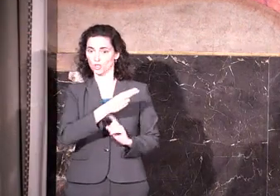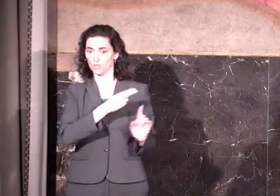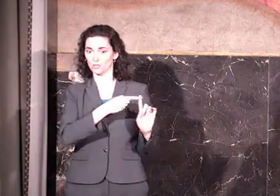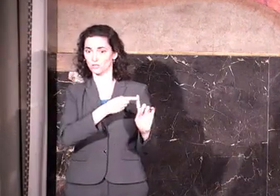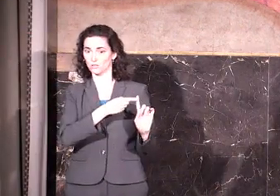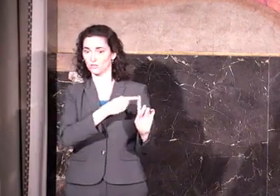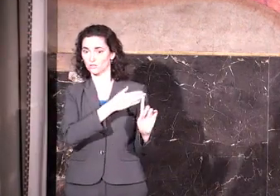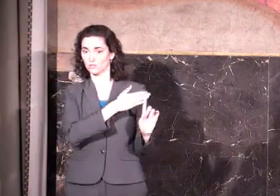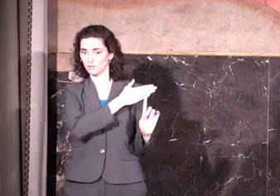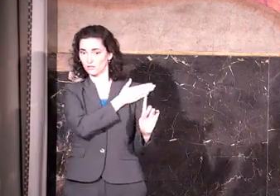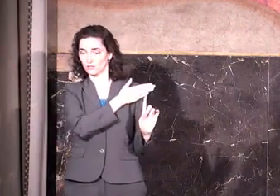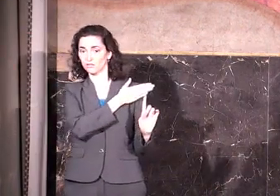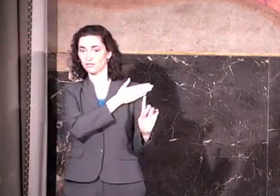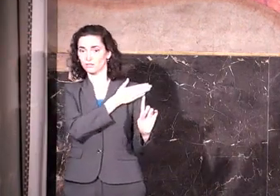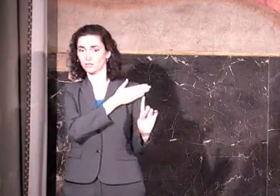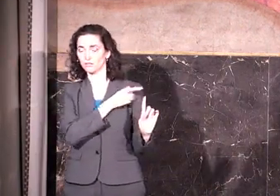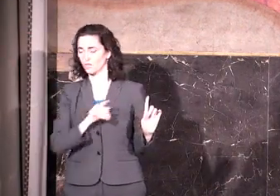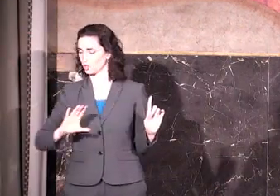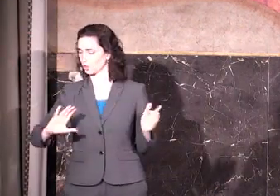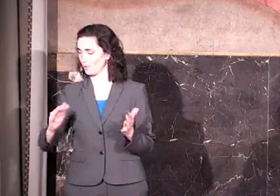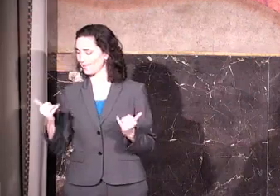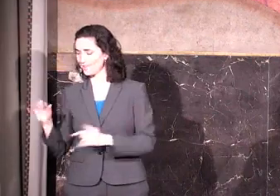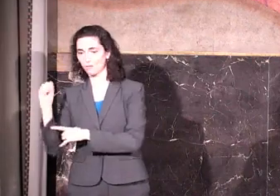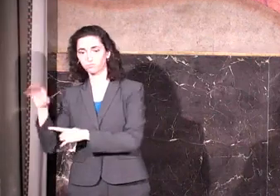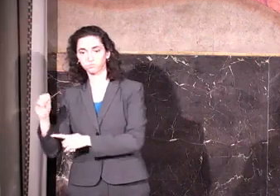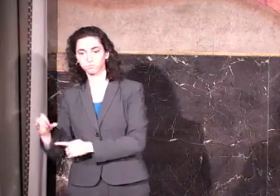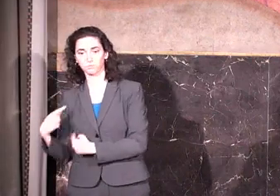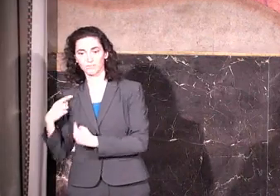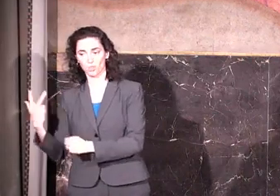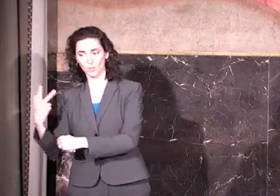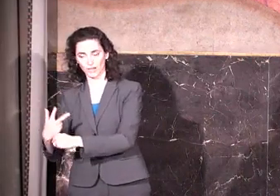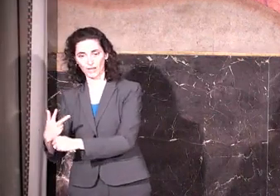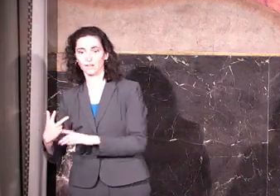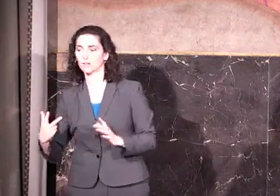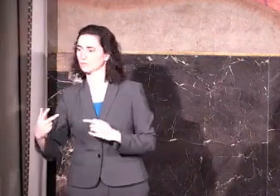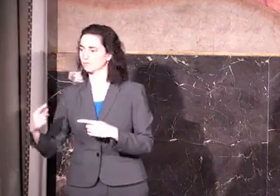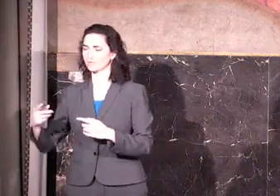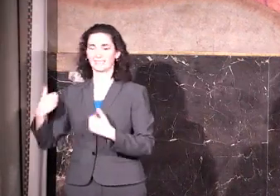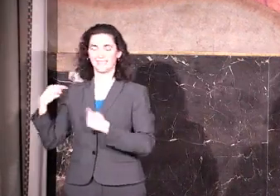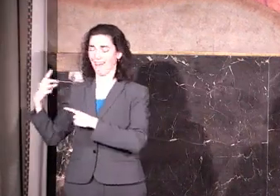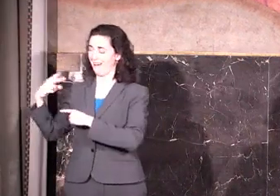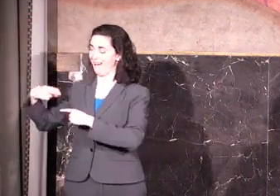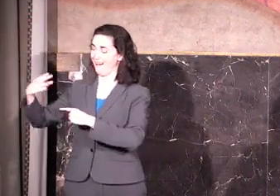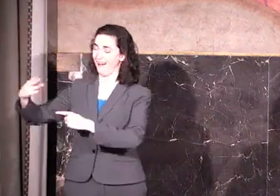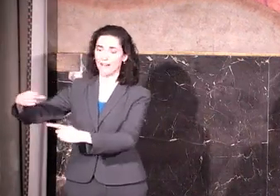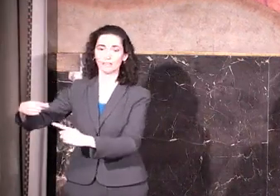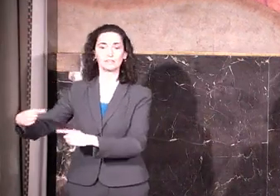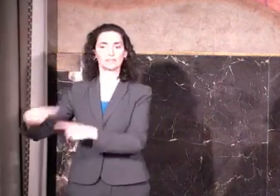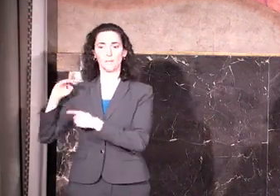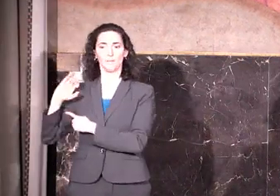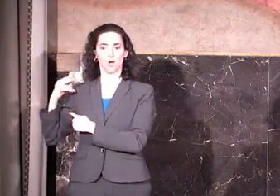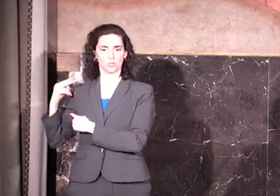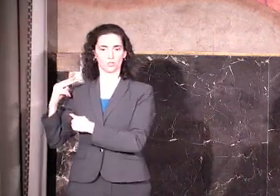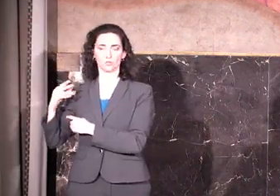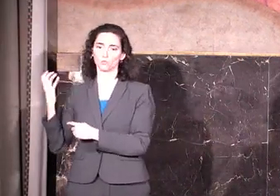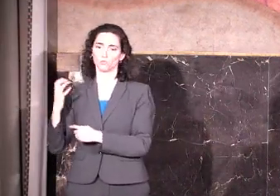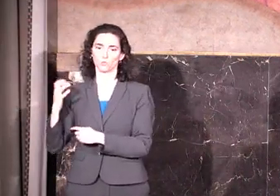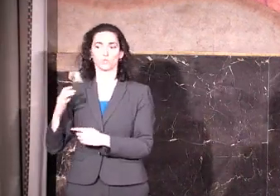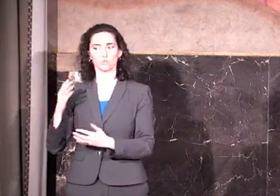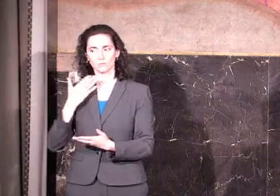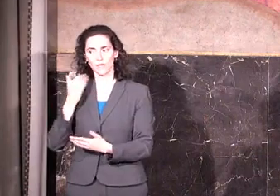a number that's lower than what we've been reporting over the last 3 days. And what that means is when you look at cases